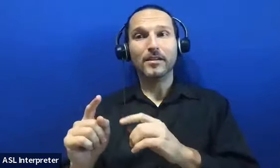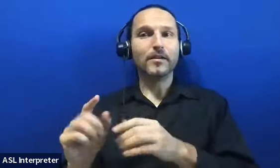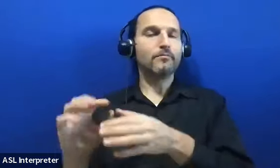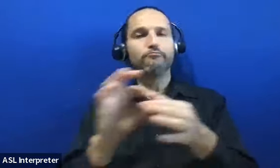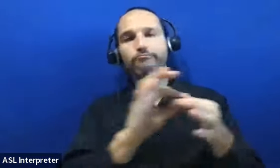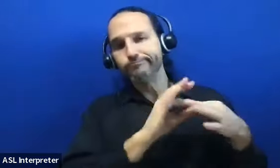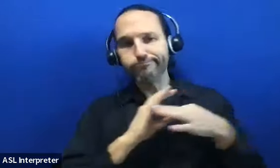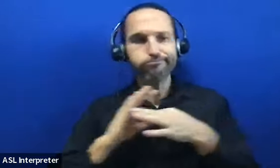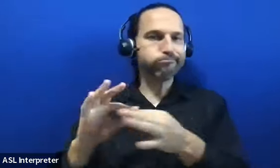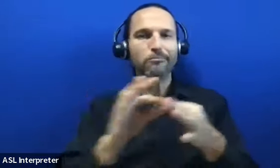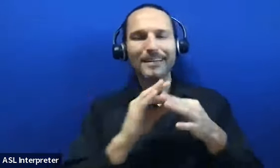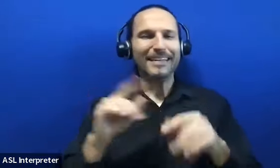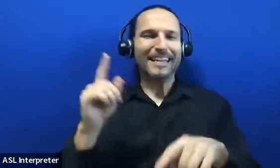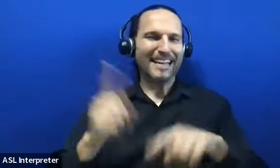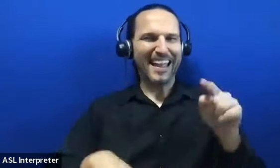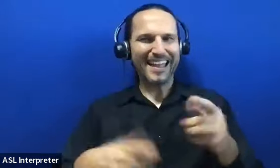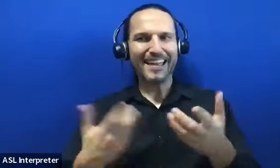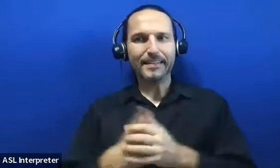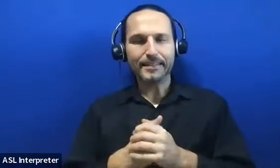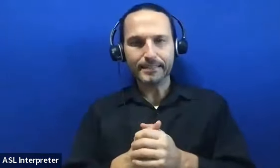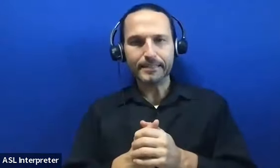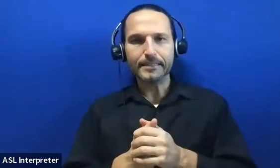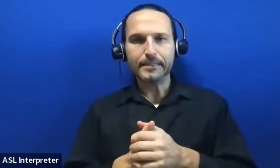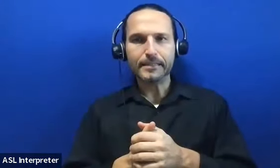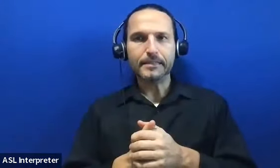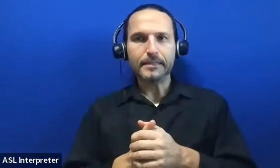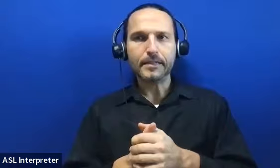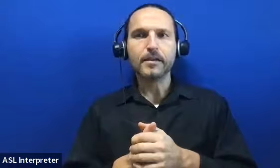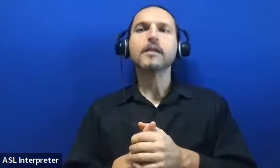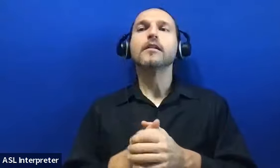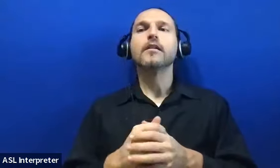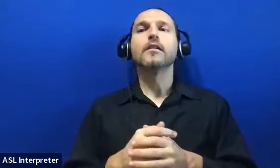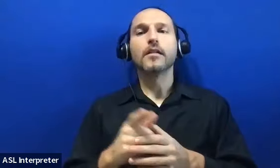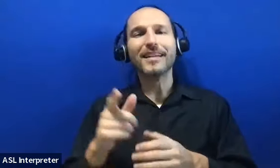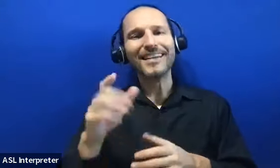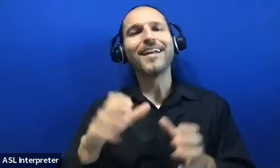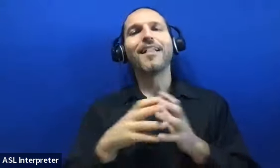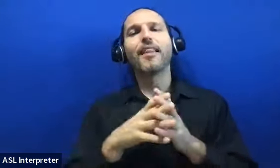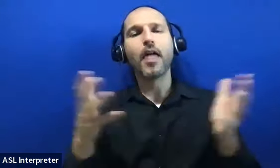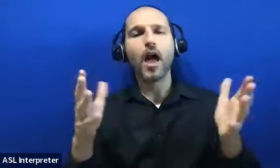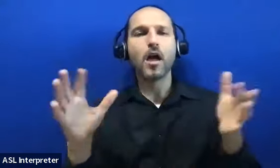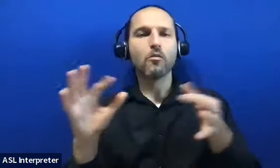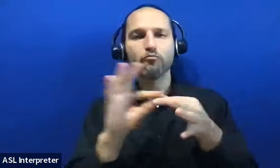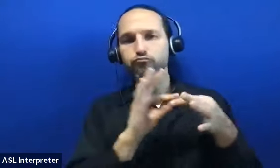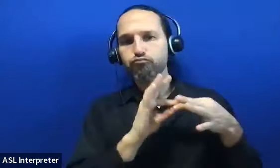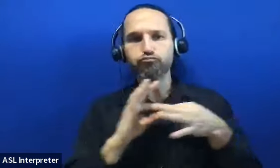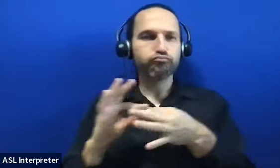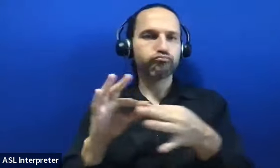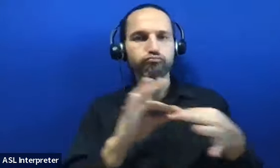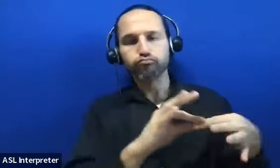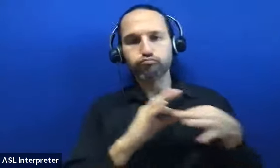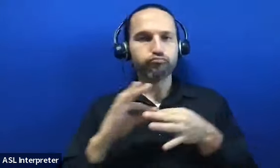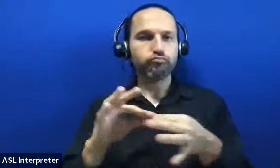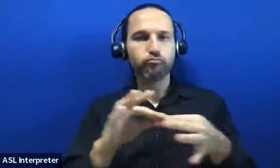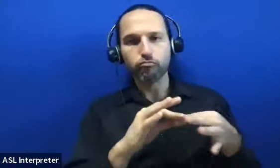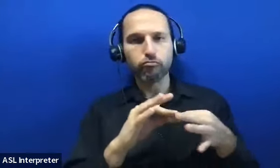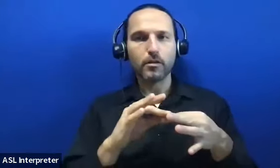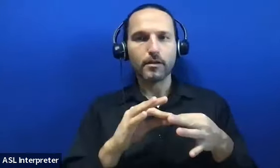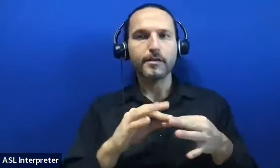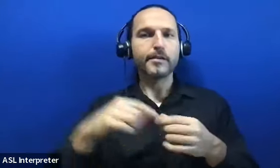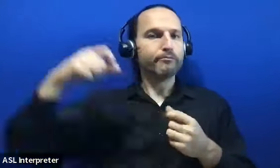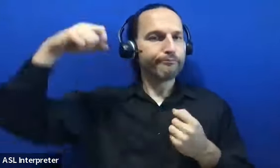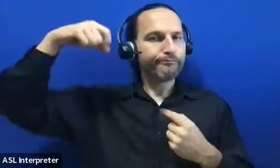work together easily. So it takes a lot of coordination in order to